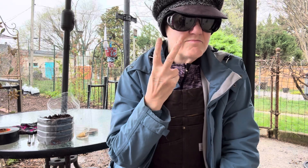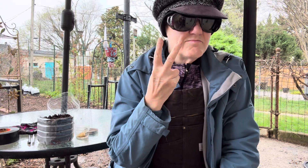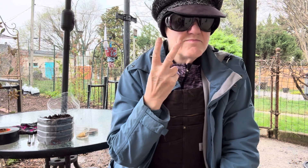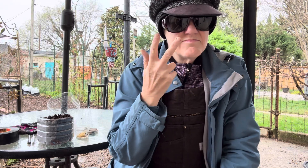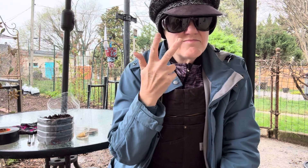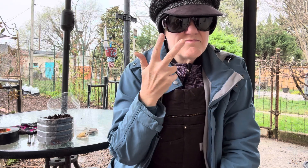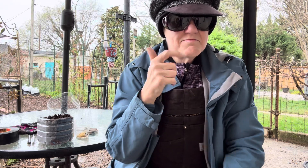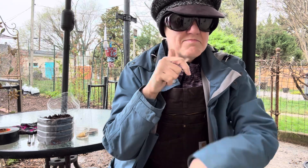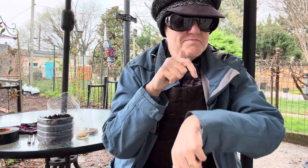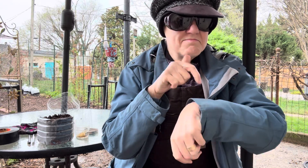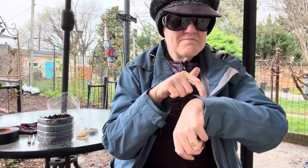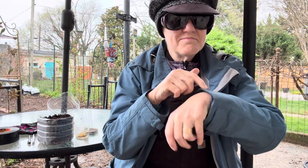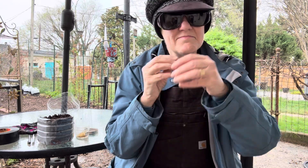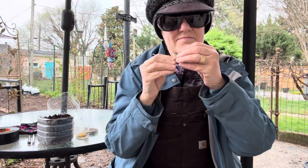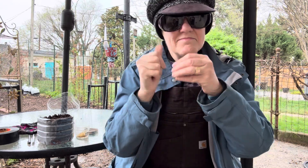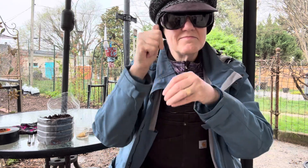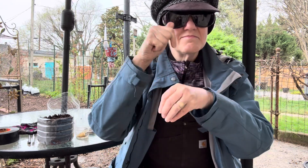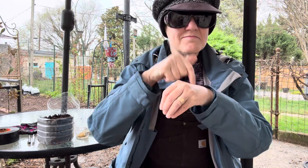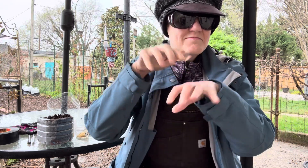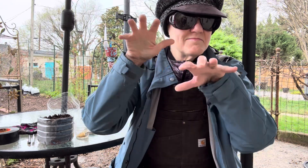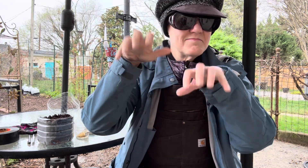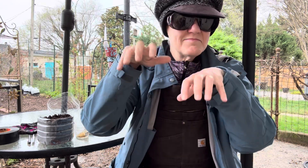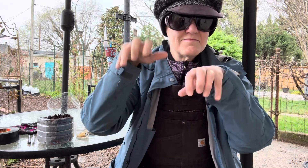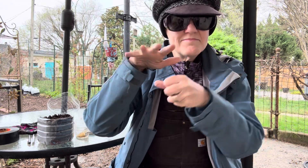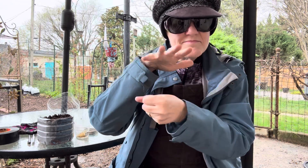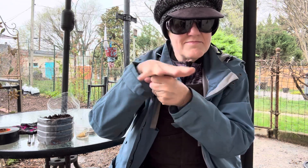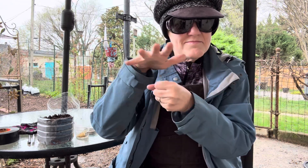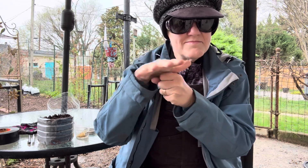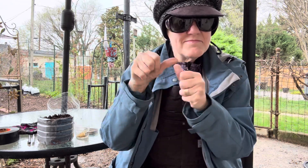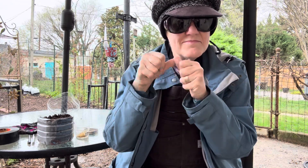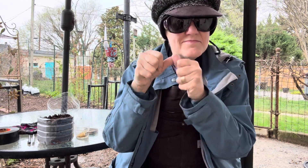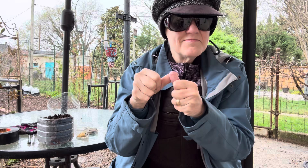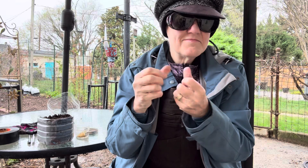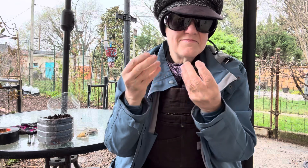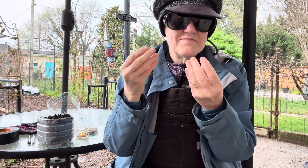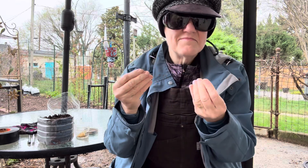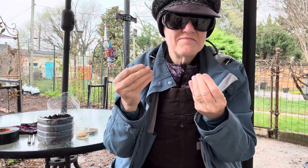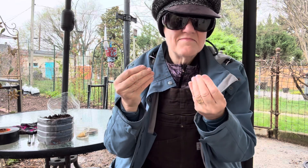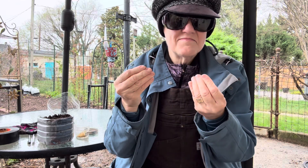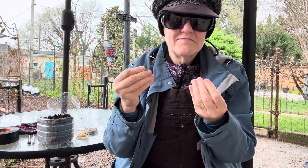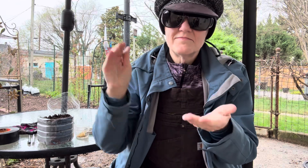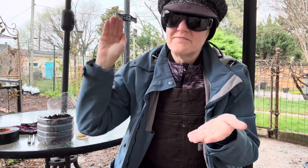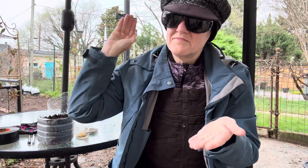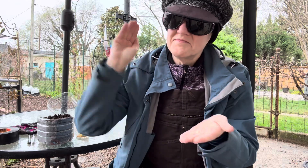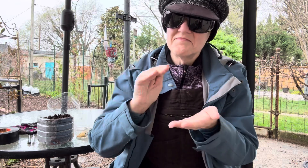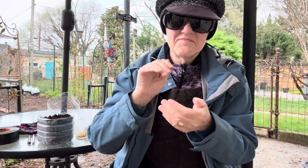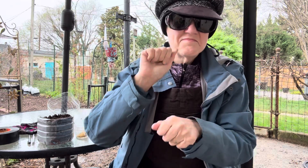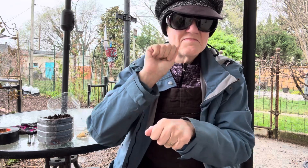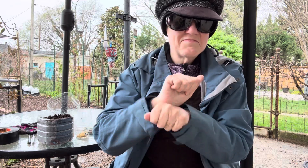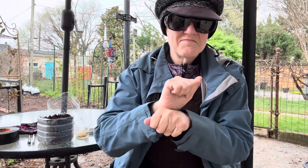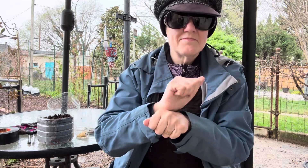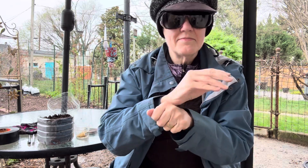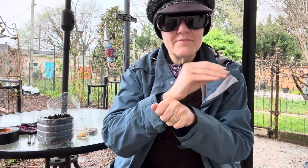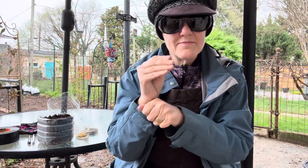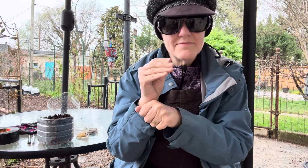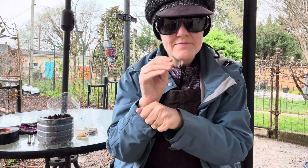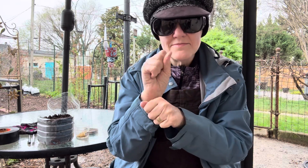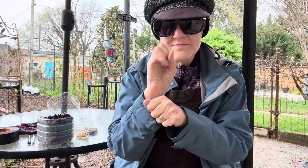or 3 times. Most of the time, the rain has been enough to keep them moist. It's a lot less work